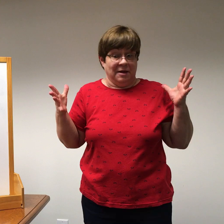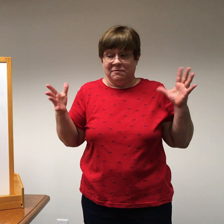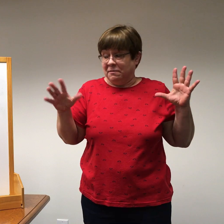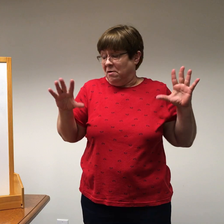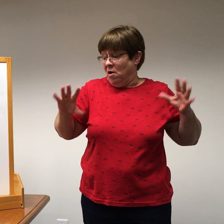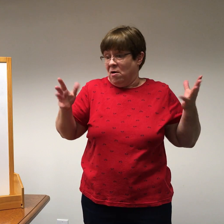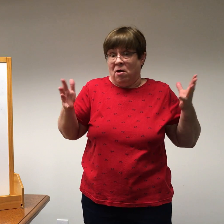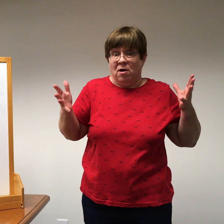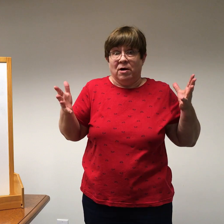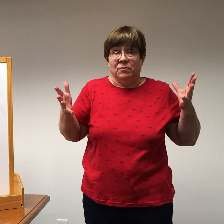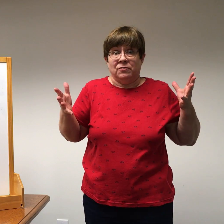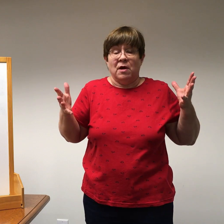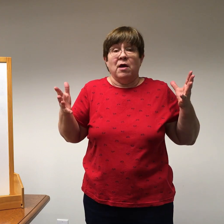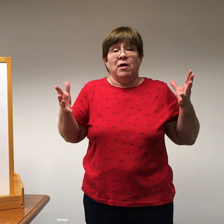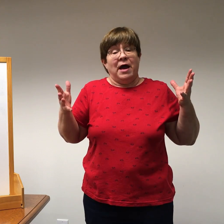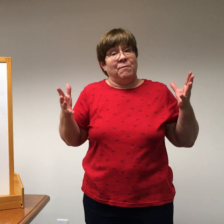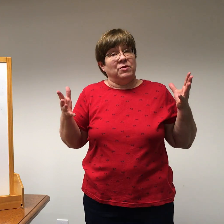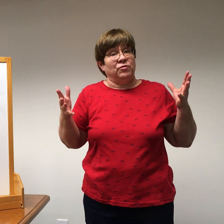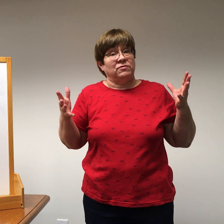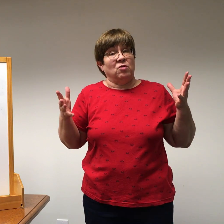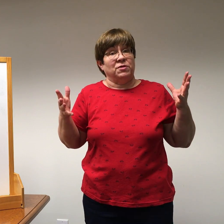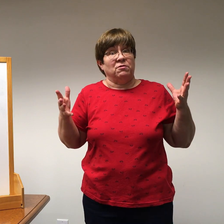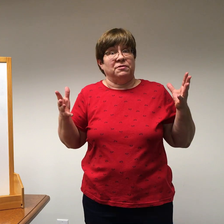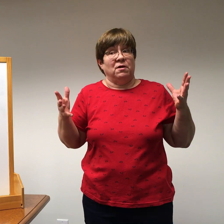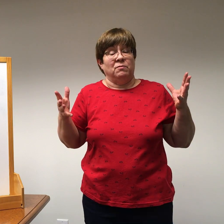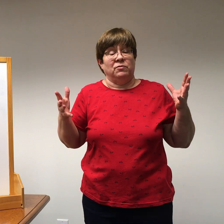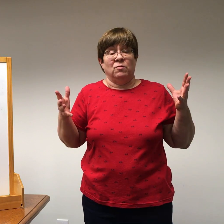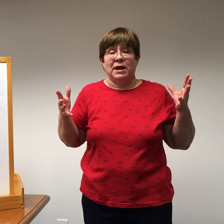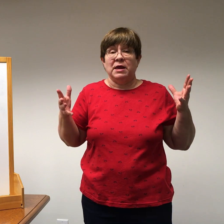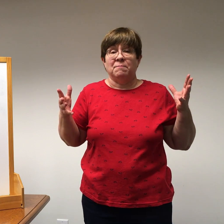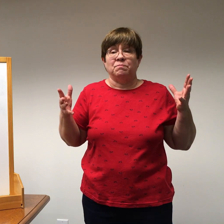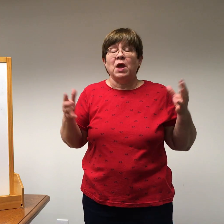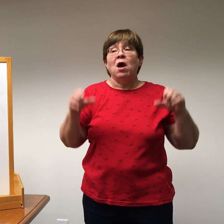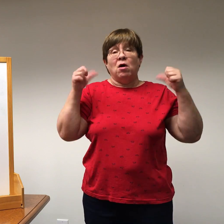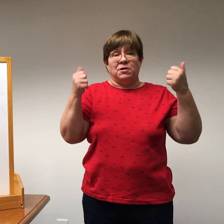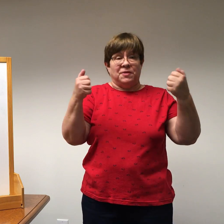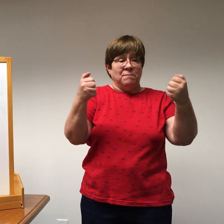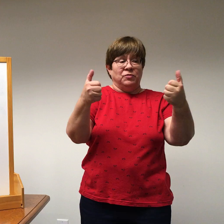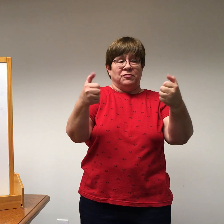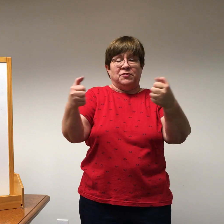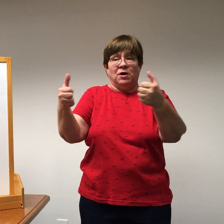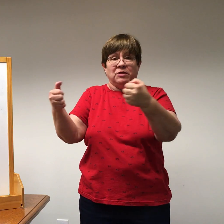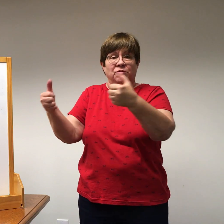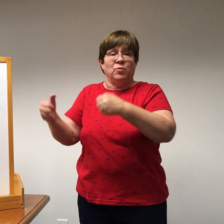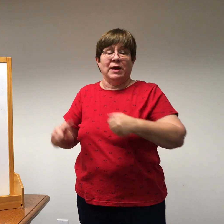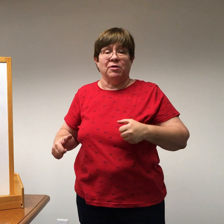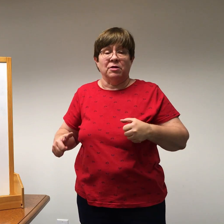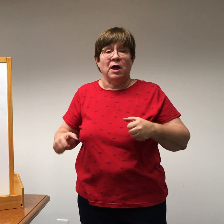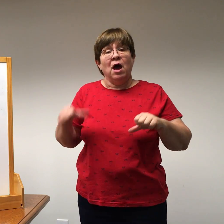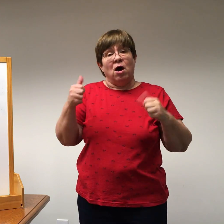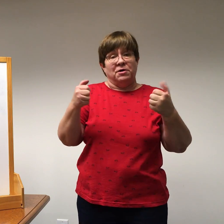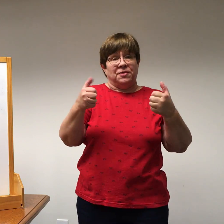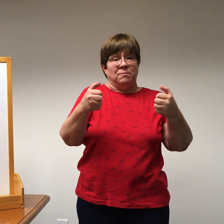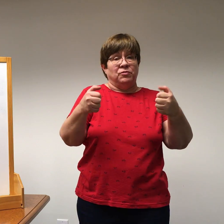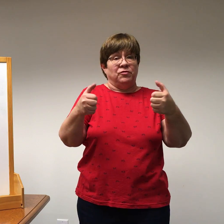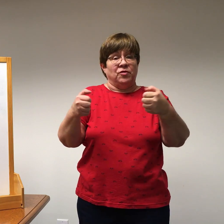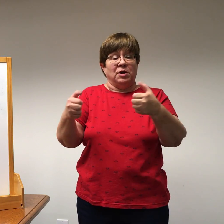hands, our arms? How about if we start with our thumbs? Ready? Our thumbs are starting to wiggle, our thumbs are starting